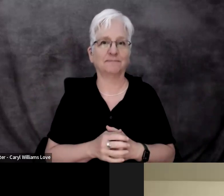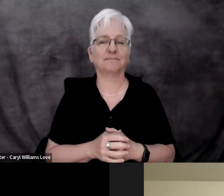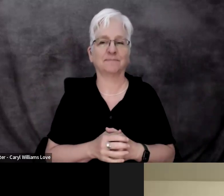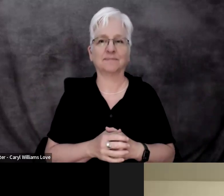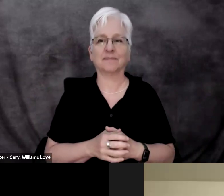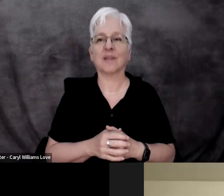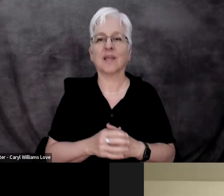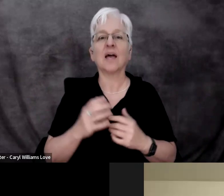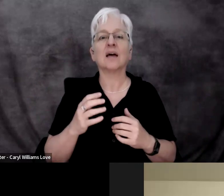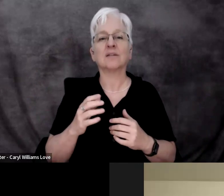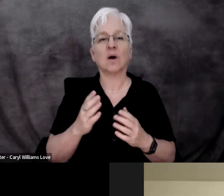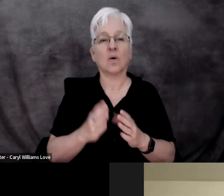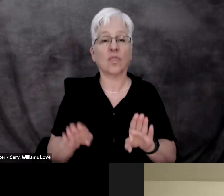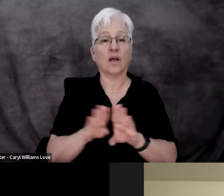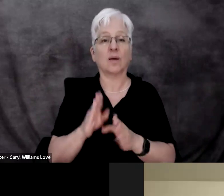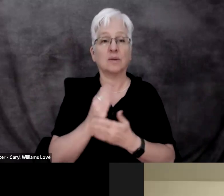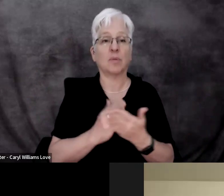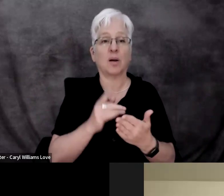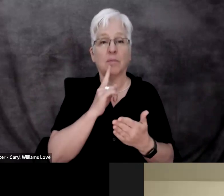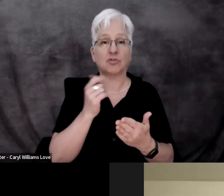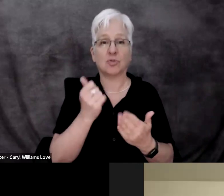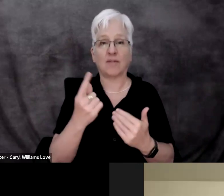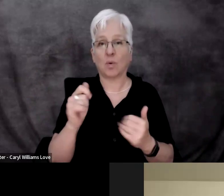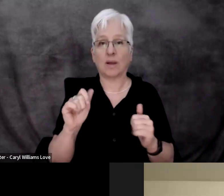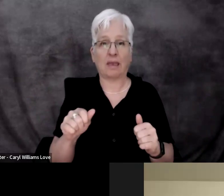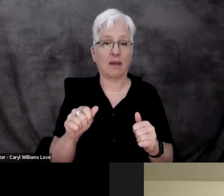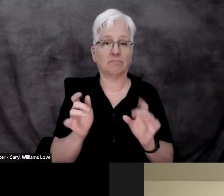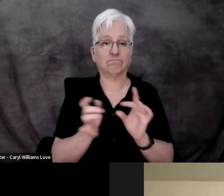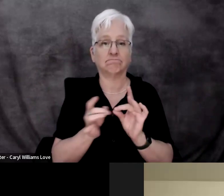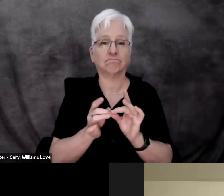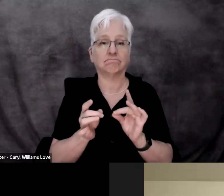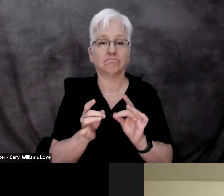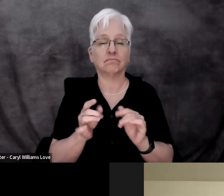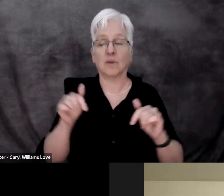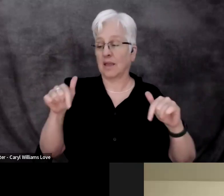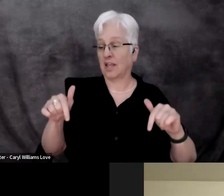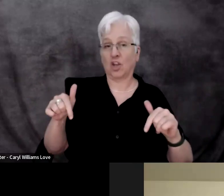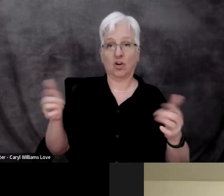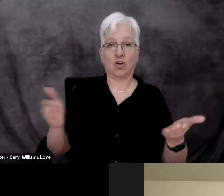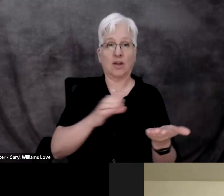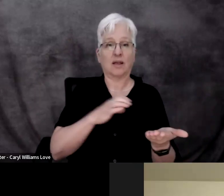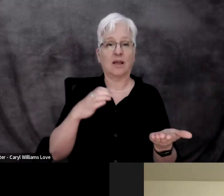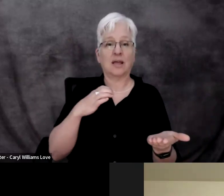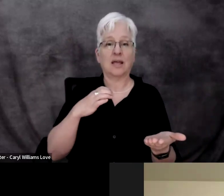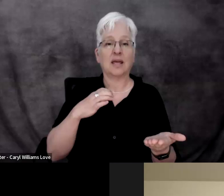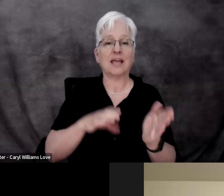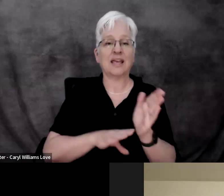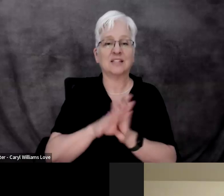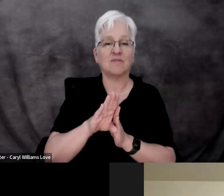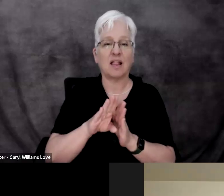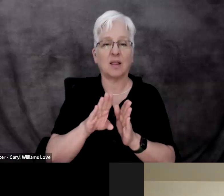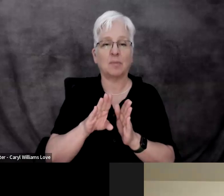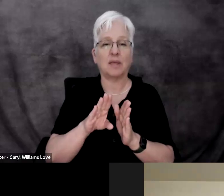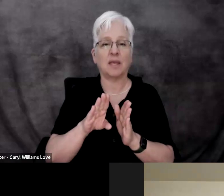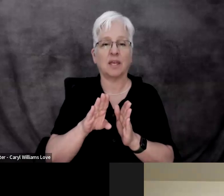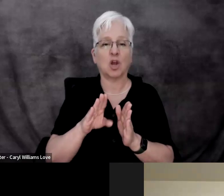closing piece, we'll make sure everybody gets a shot at this. This committee is developing recommendations for crisis system improvement.